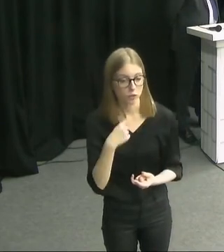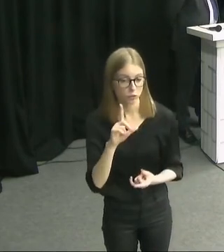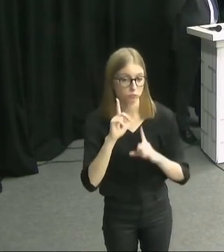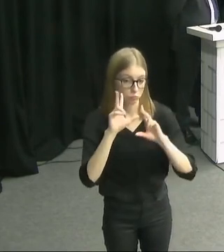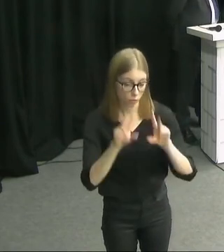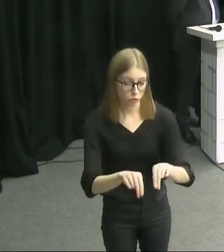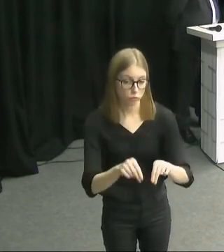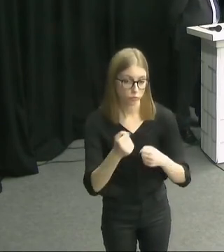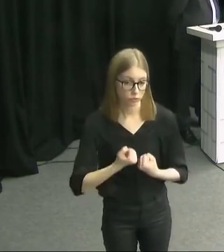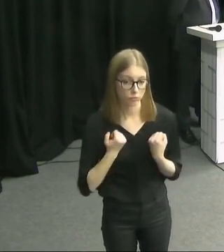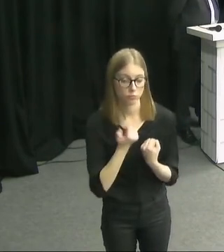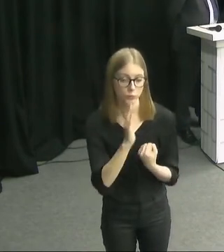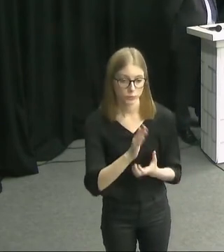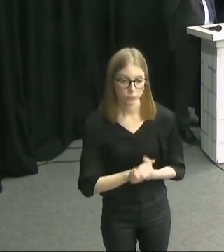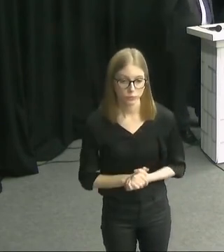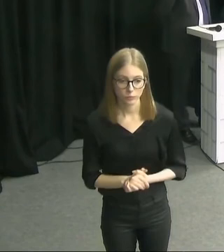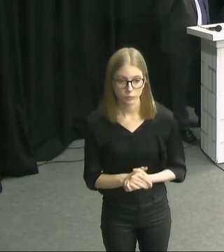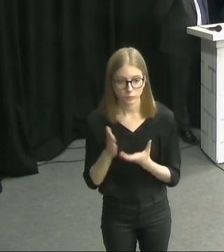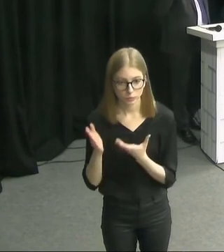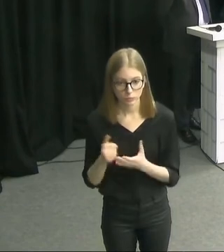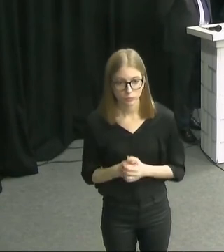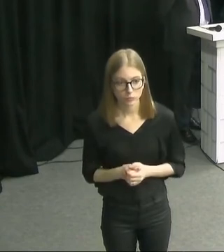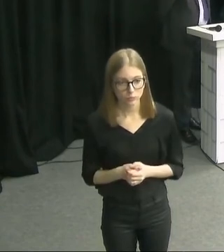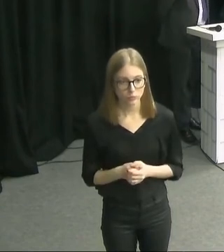But this is an area we can work in.